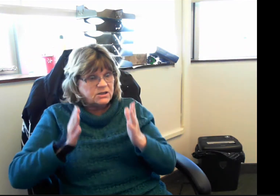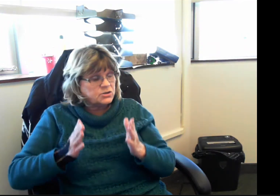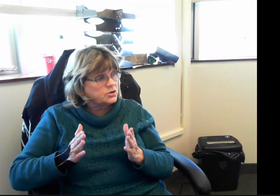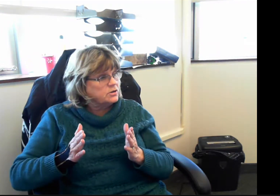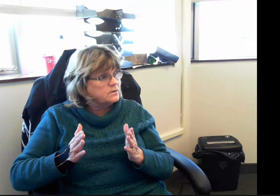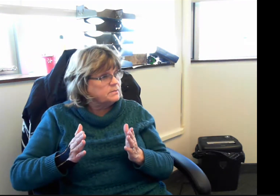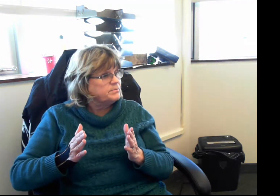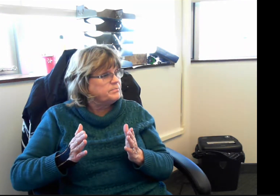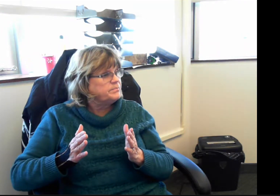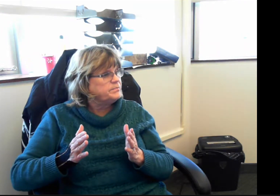teacher,